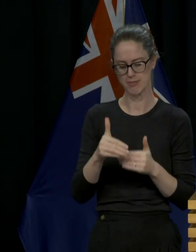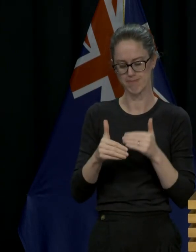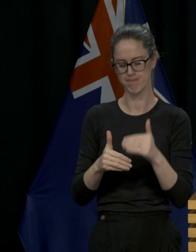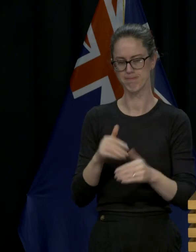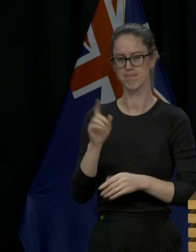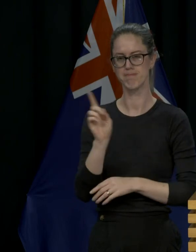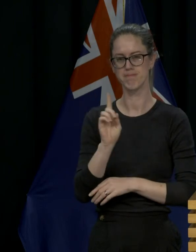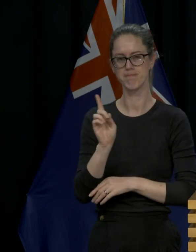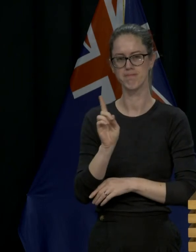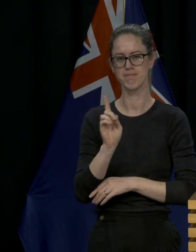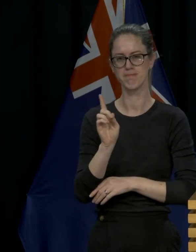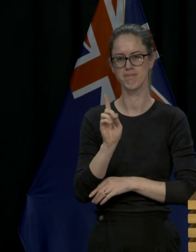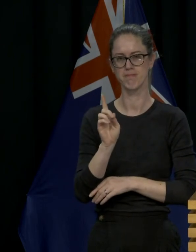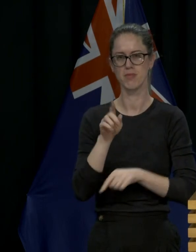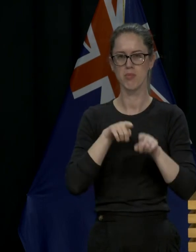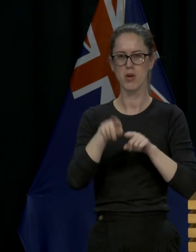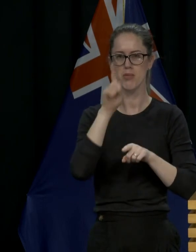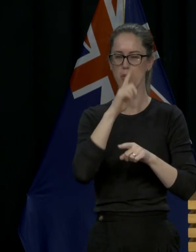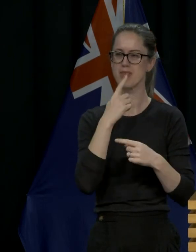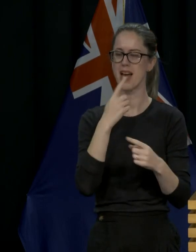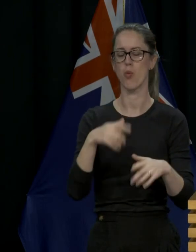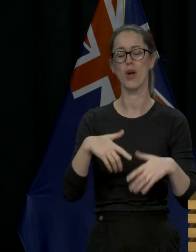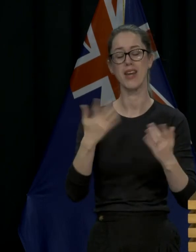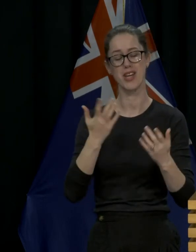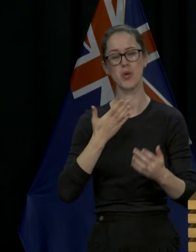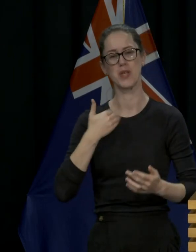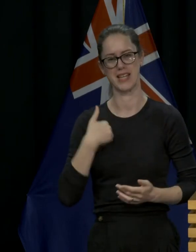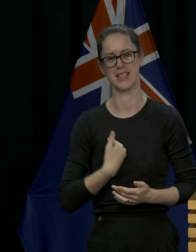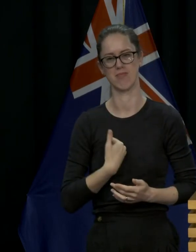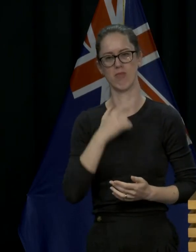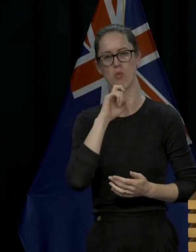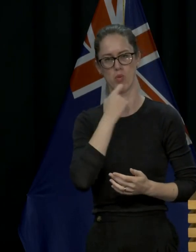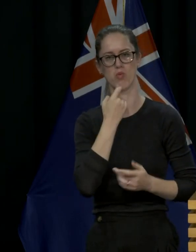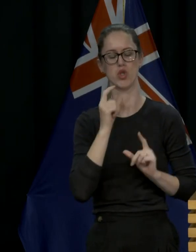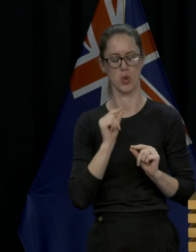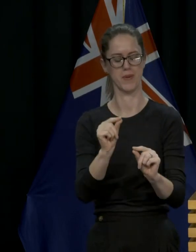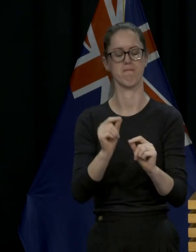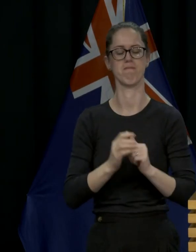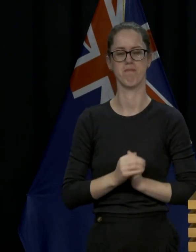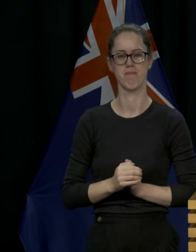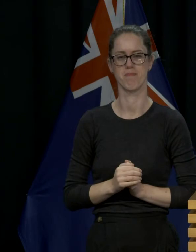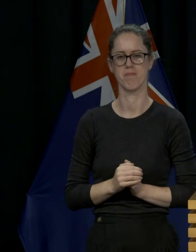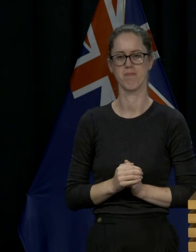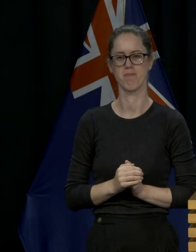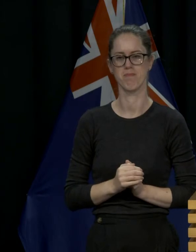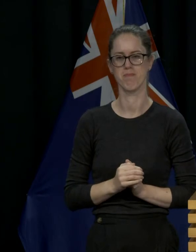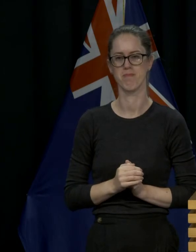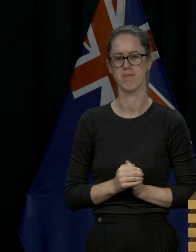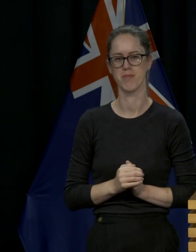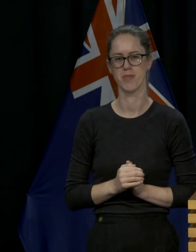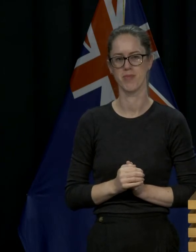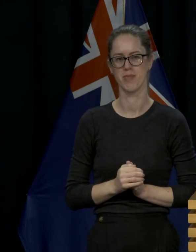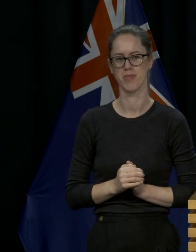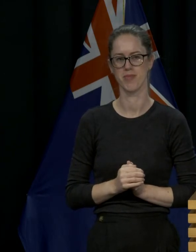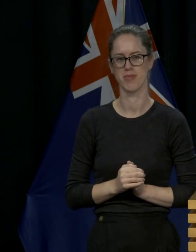that the vast majority of people will say, whatever it is you need, I'll do it. And that's a demonstration